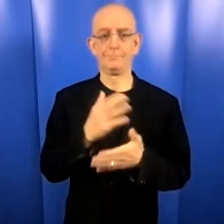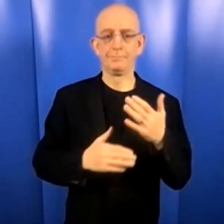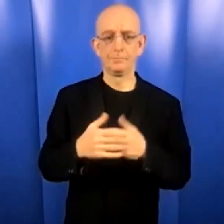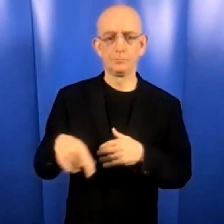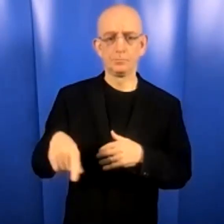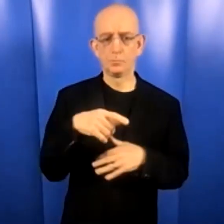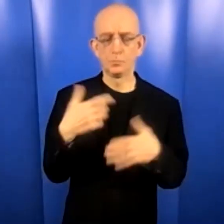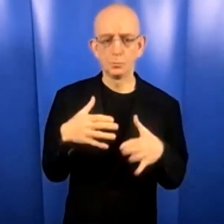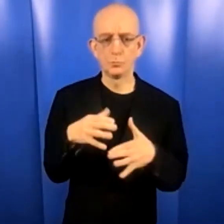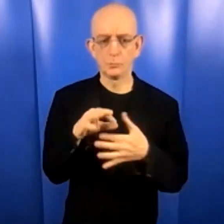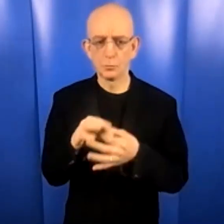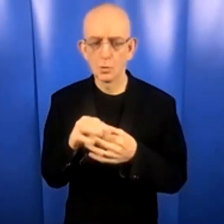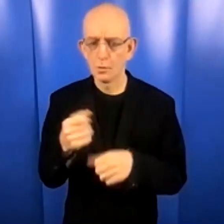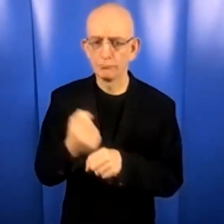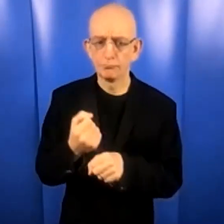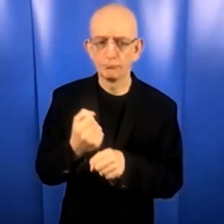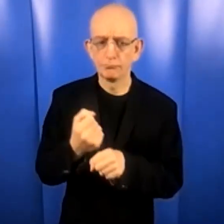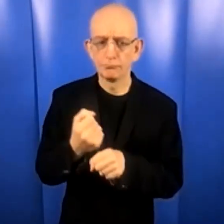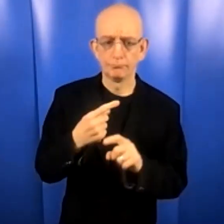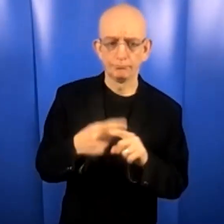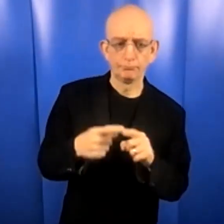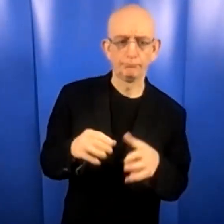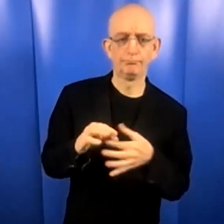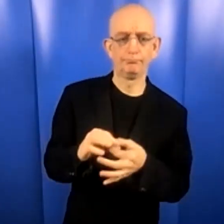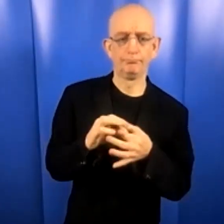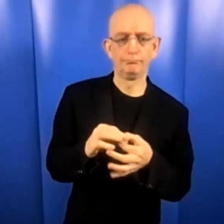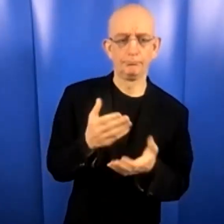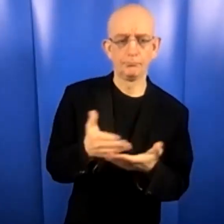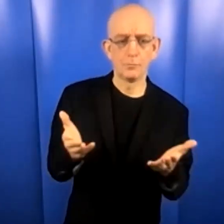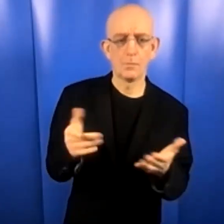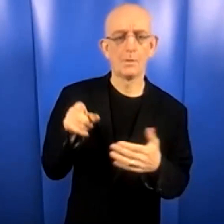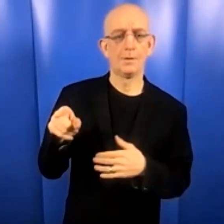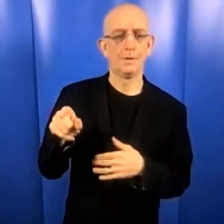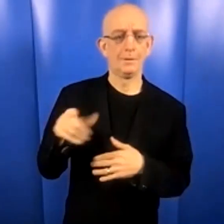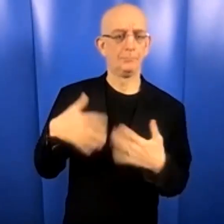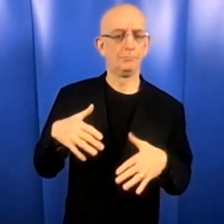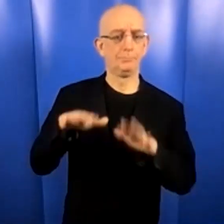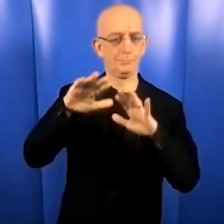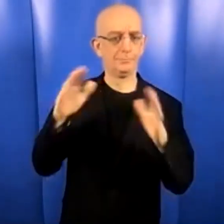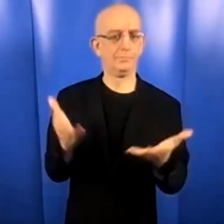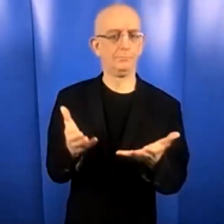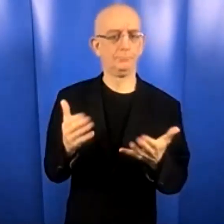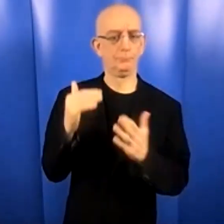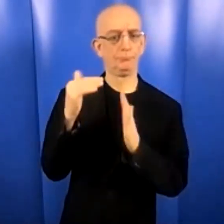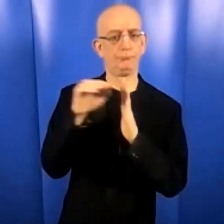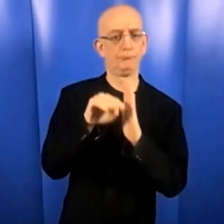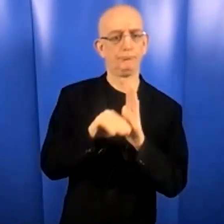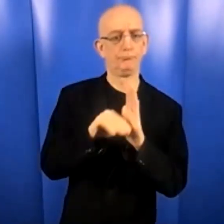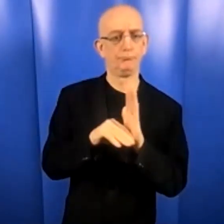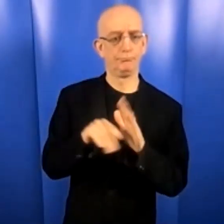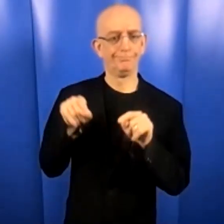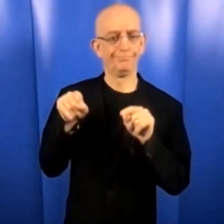international instrument that is CEDAW. So we have worked the alliance in the CEDAW, and we have framed the issue of sexual health